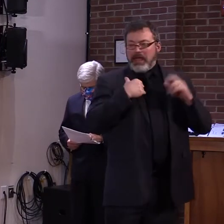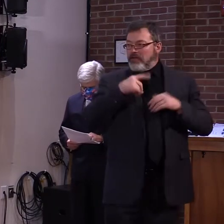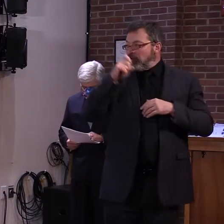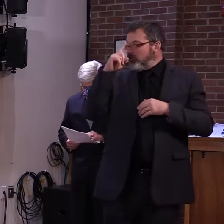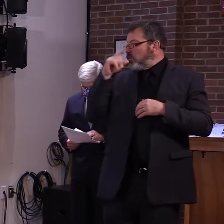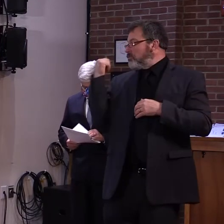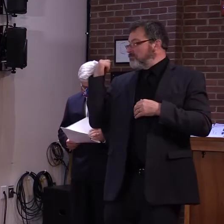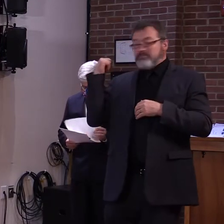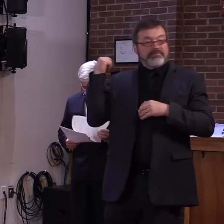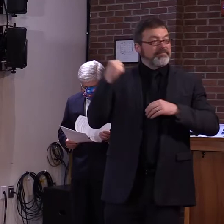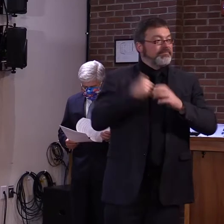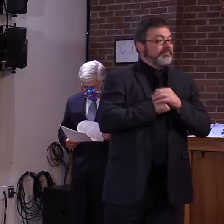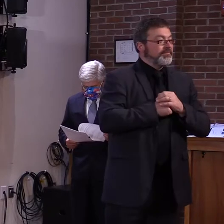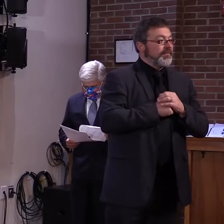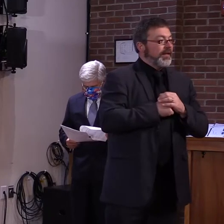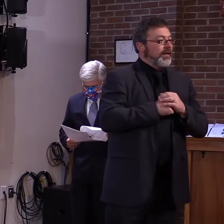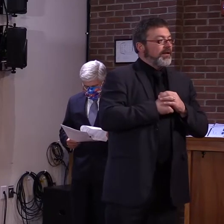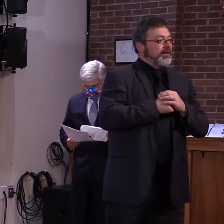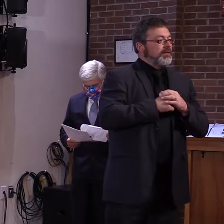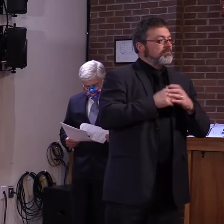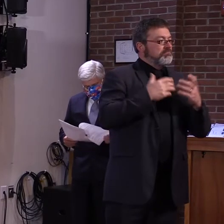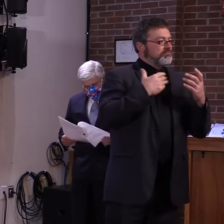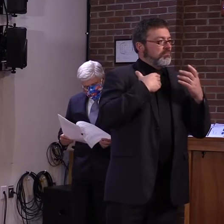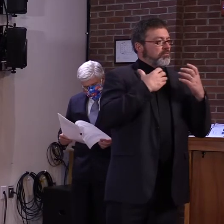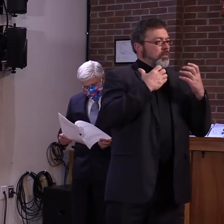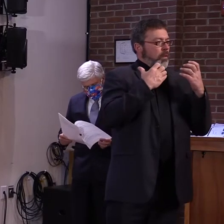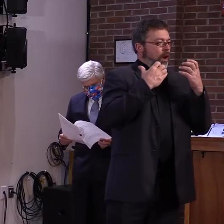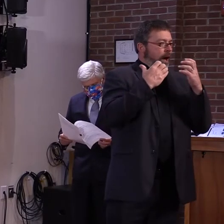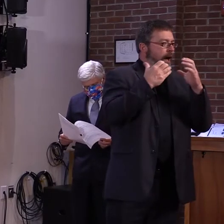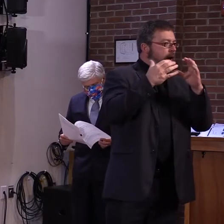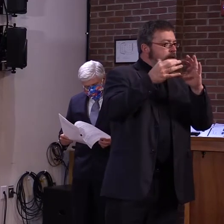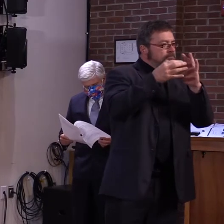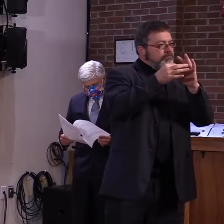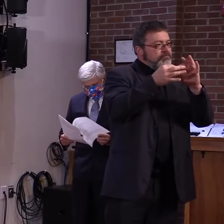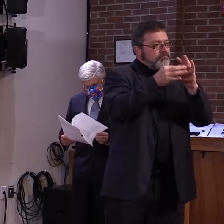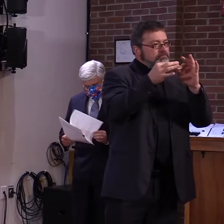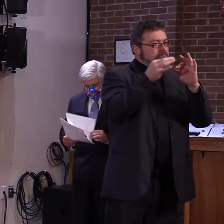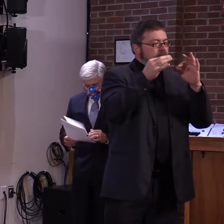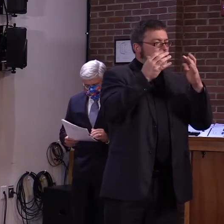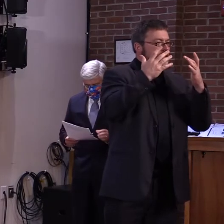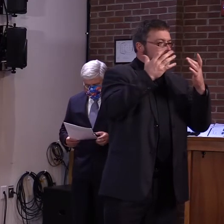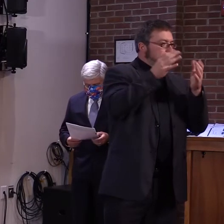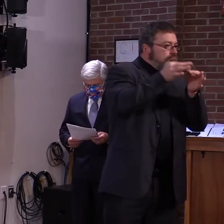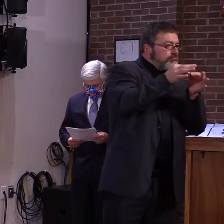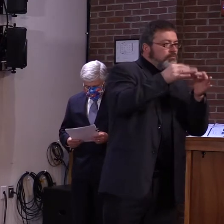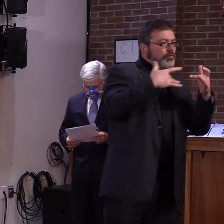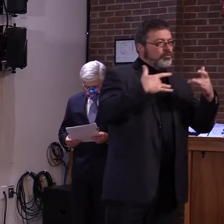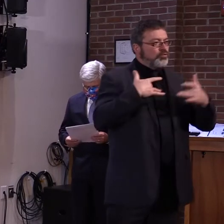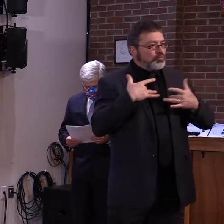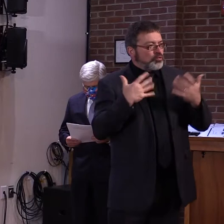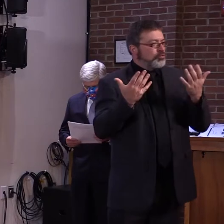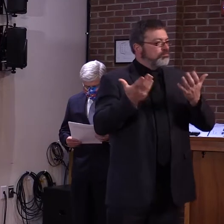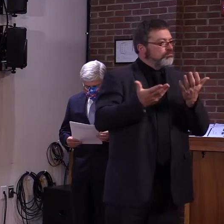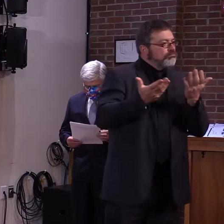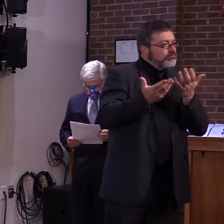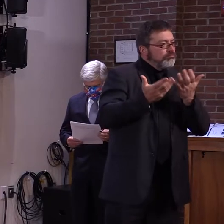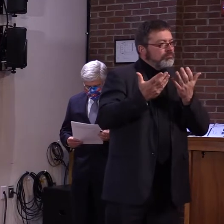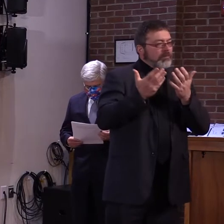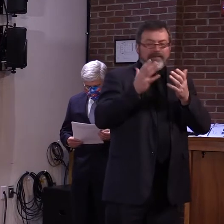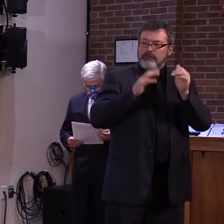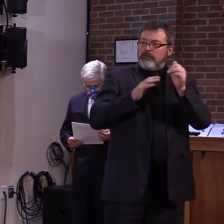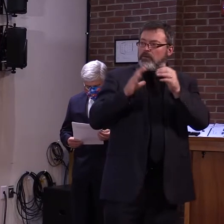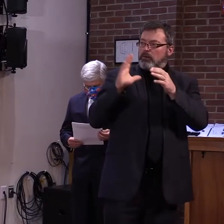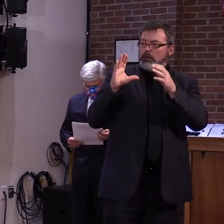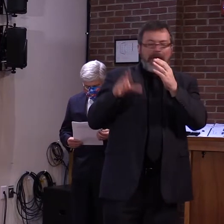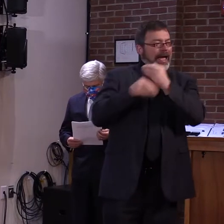We did receive some more detailed information and concerns, so the state police followed up. Again, I think the details shared today is a little bit